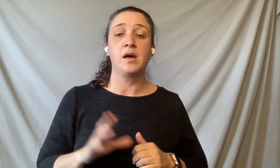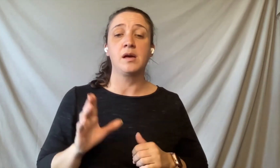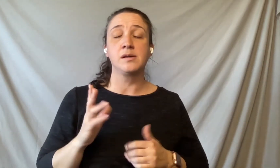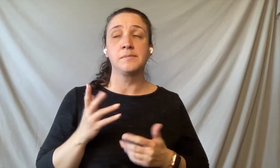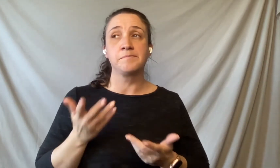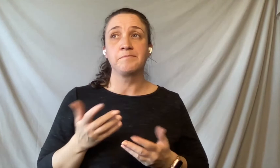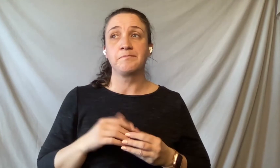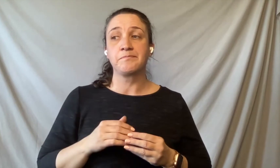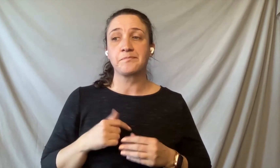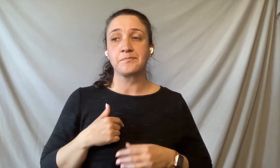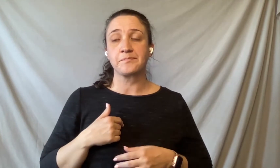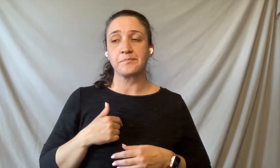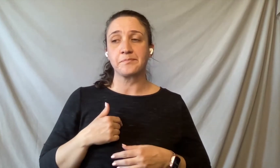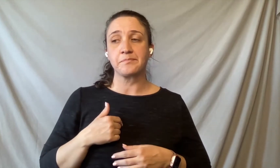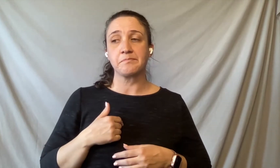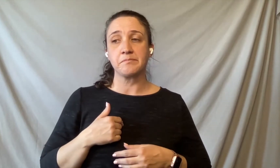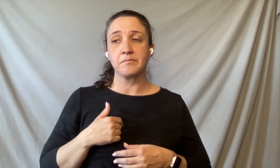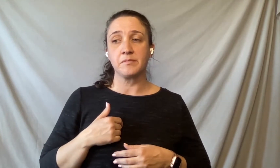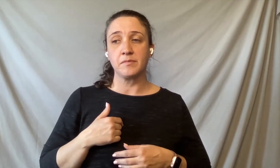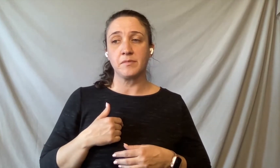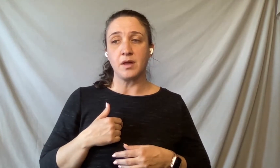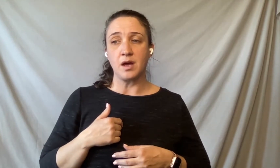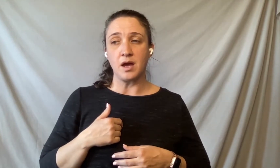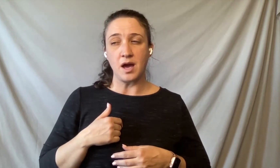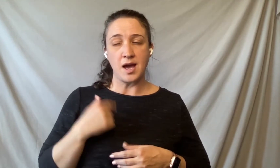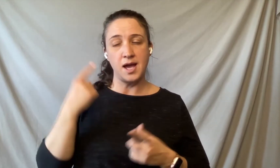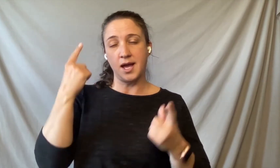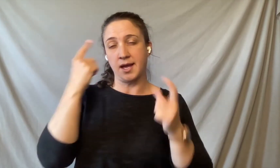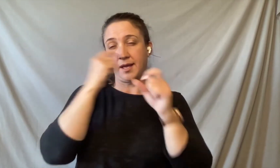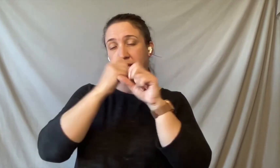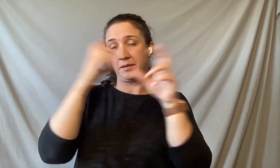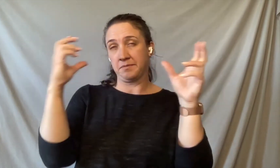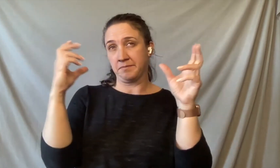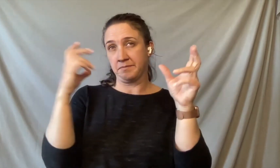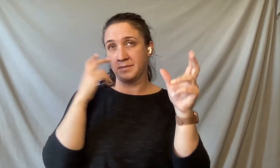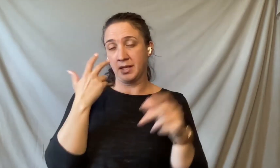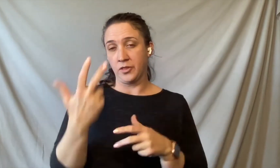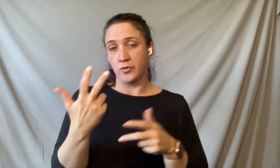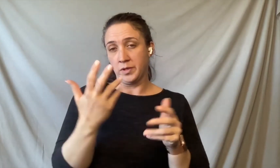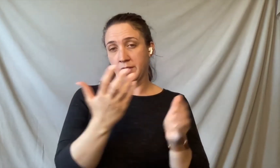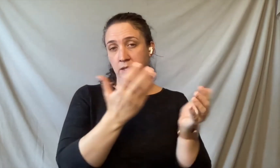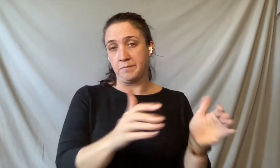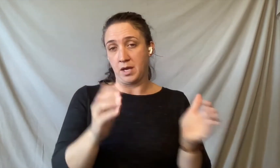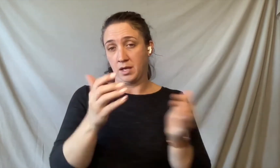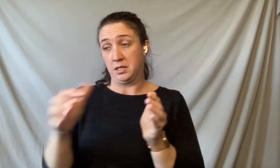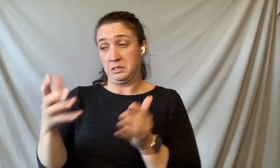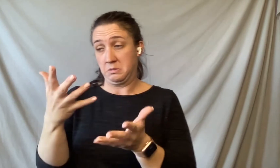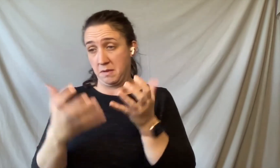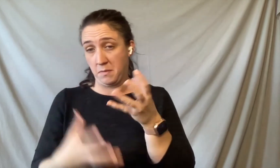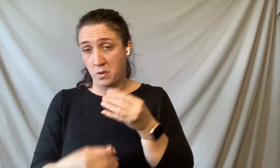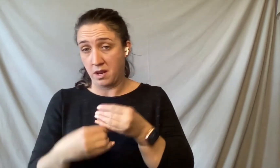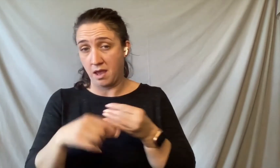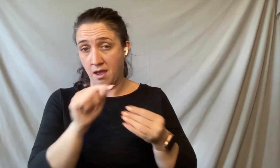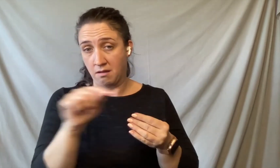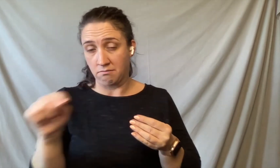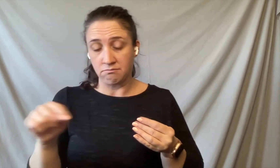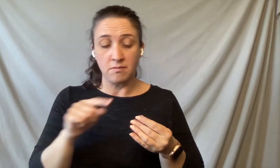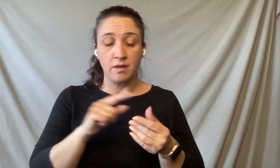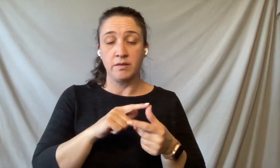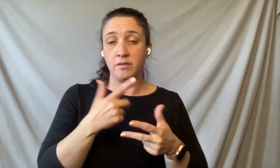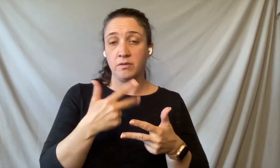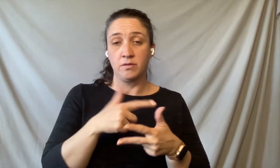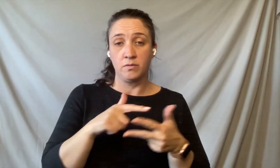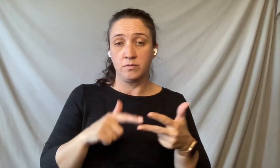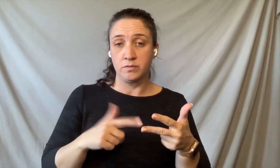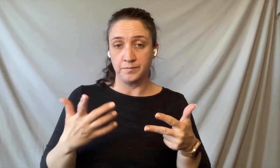I'm sort of seeing 3 buckets, and other people may want to add on. The 3 buckets I'm seeing are sort of